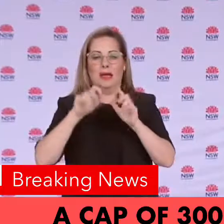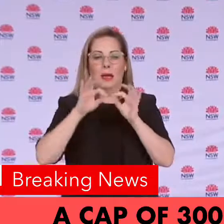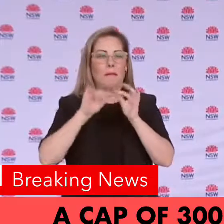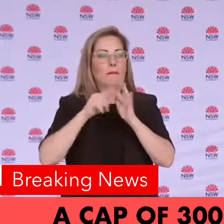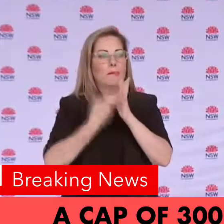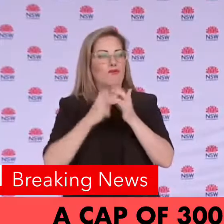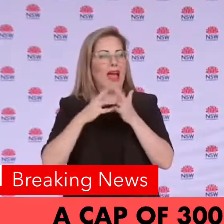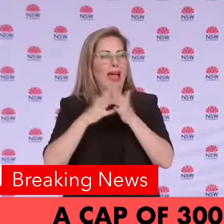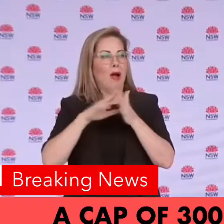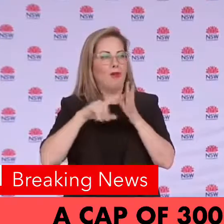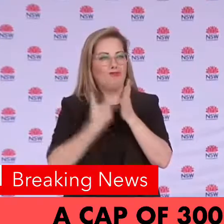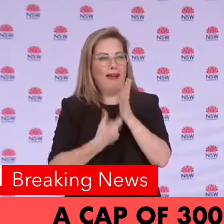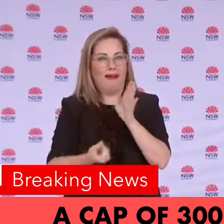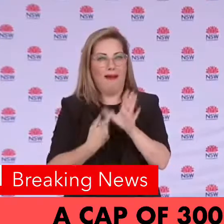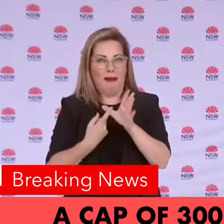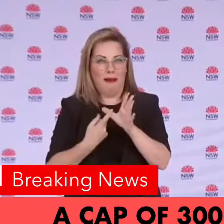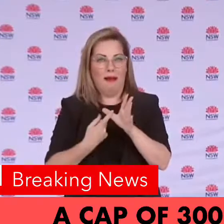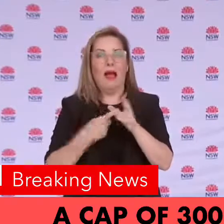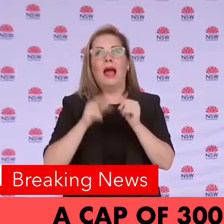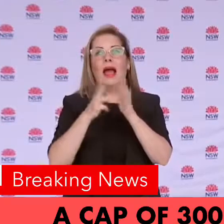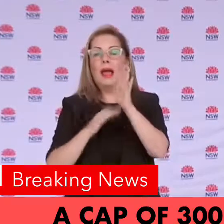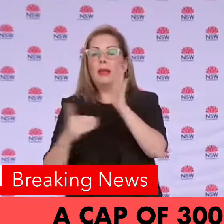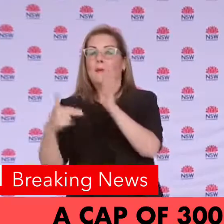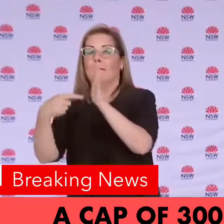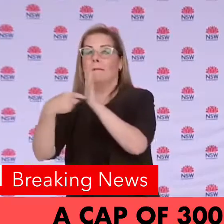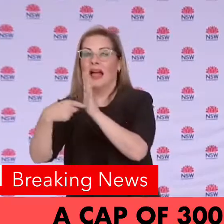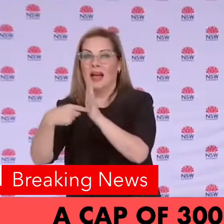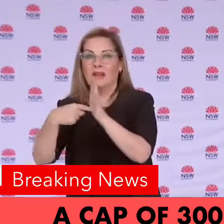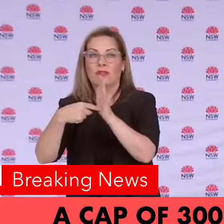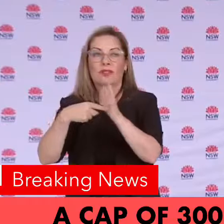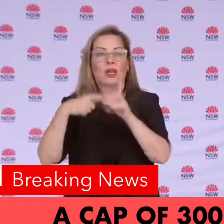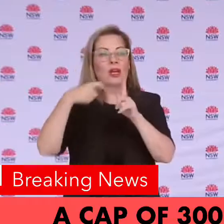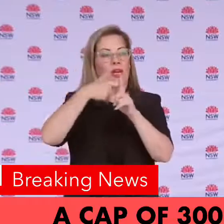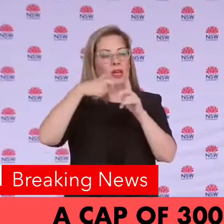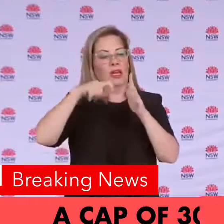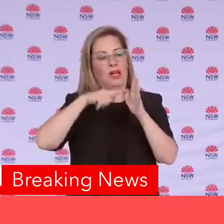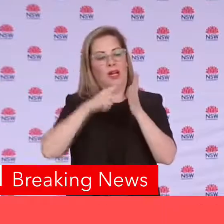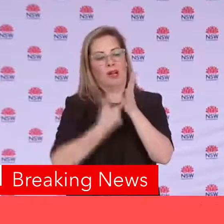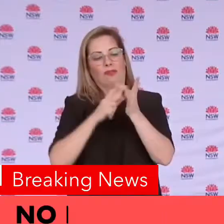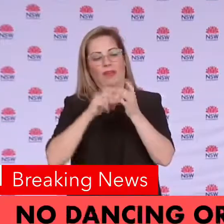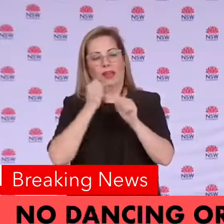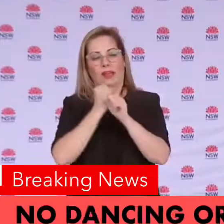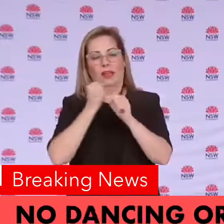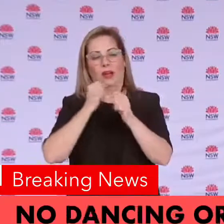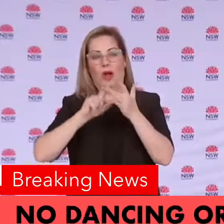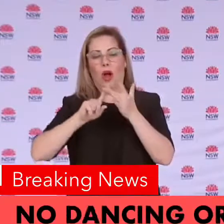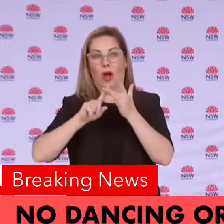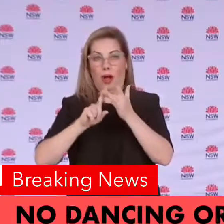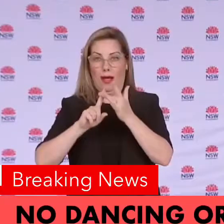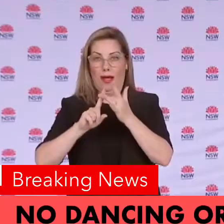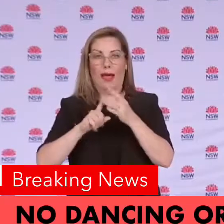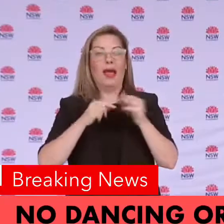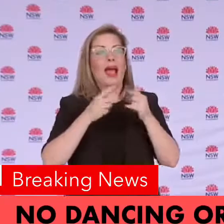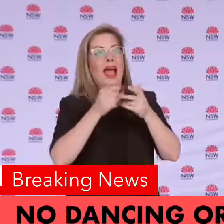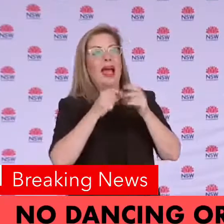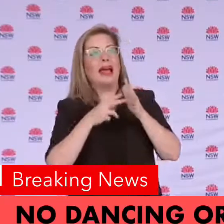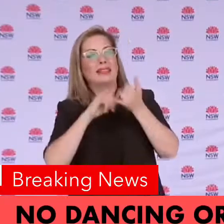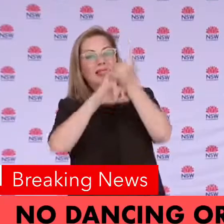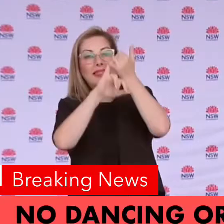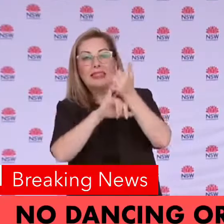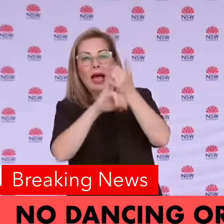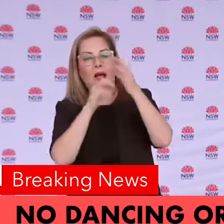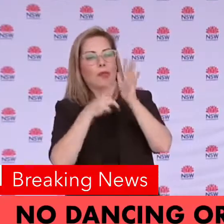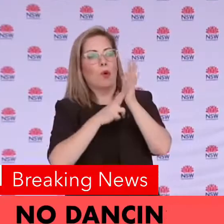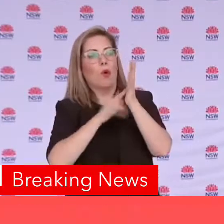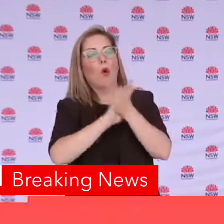Hornsby Heights, Mount Colah and Mount Karingai, Asquith and a small part of Hornsby. New South Wales Health is aware of